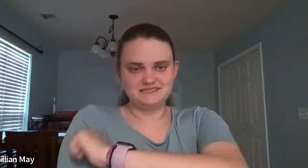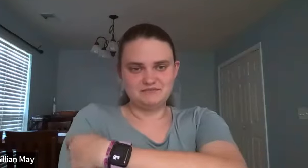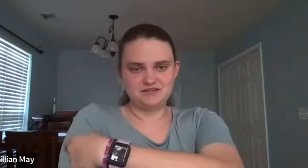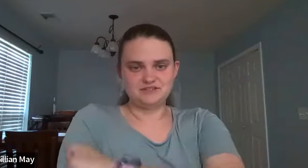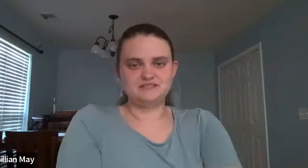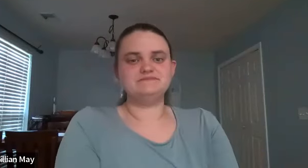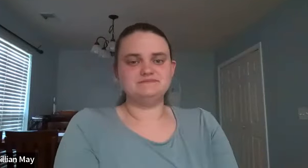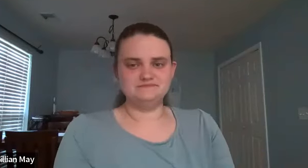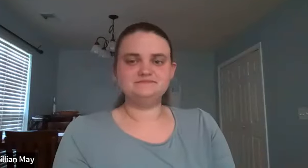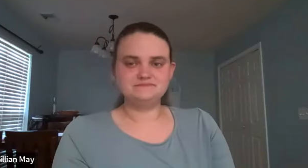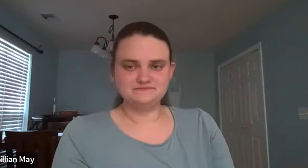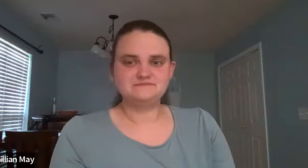St. Patrick's.